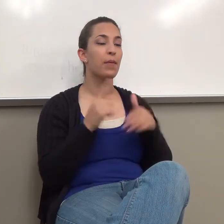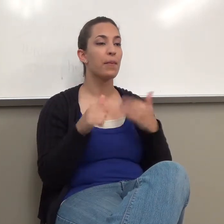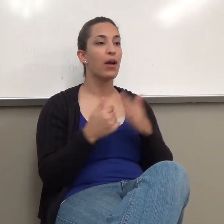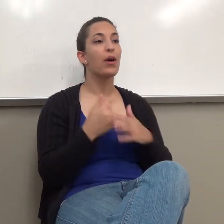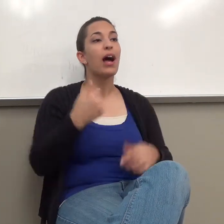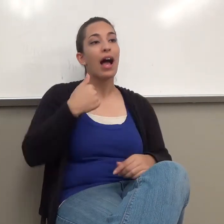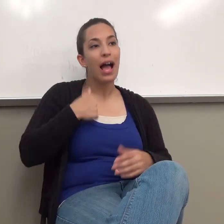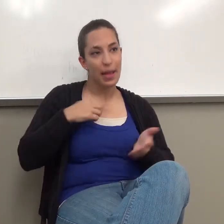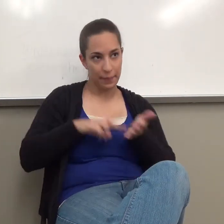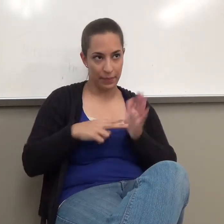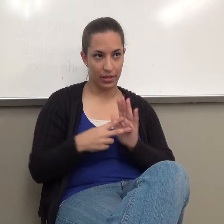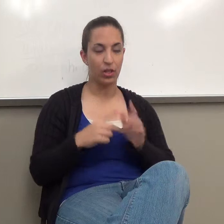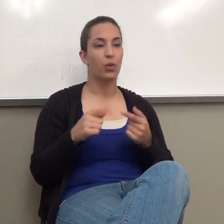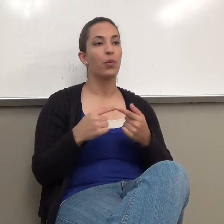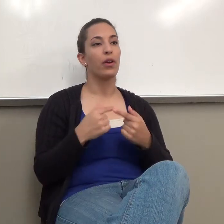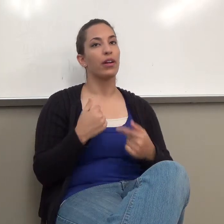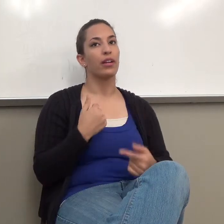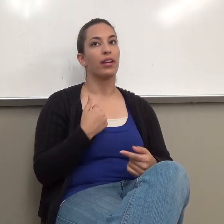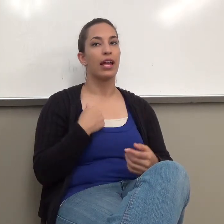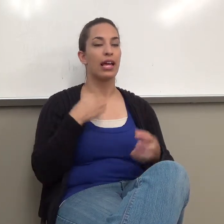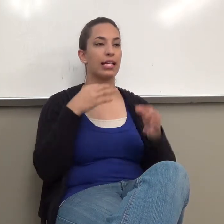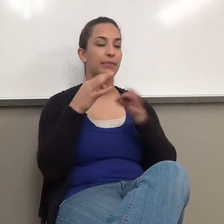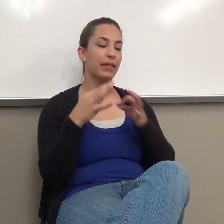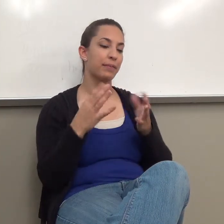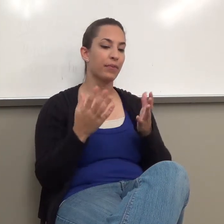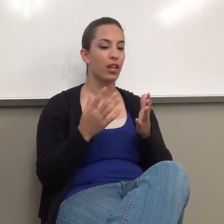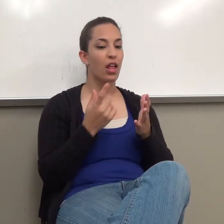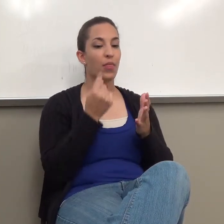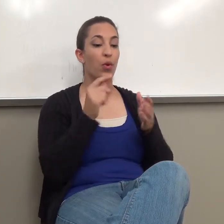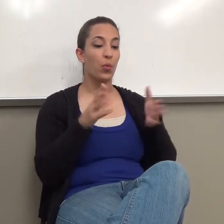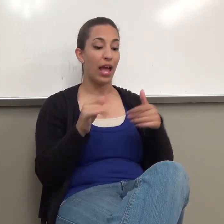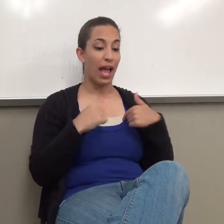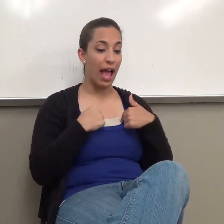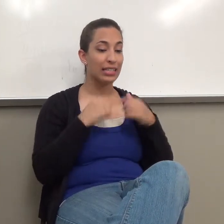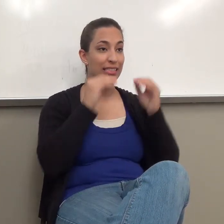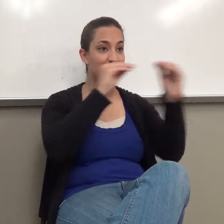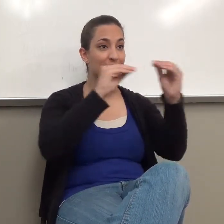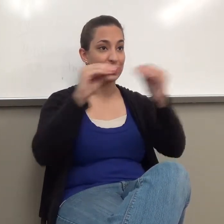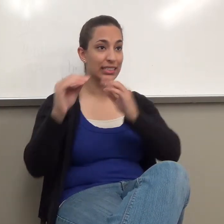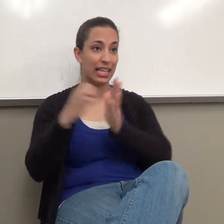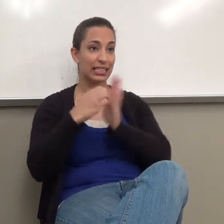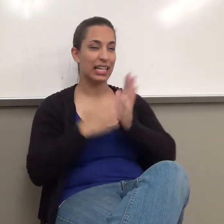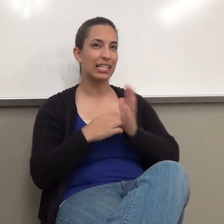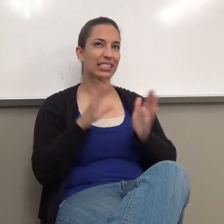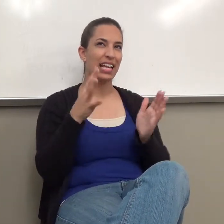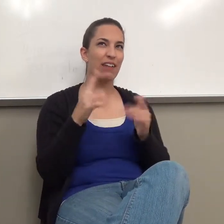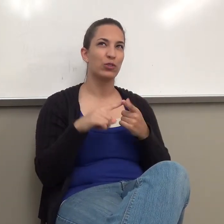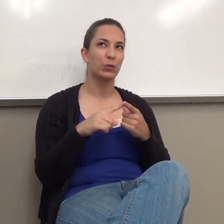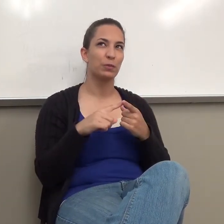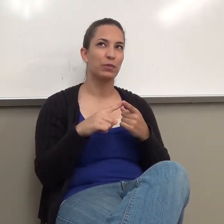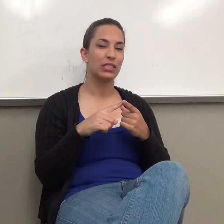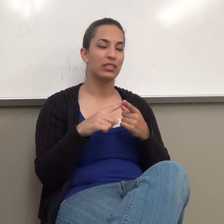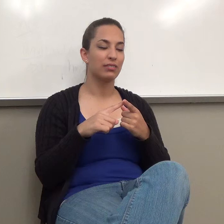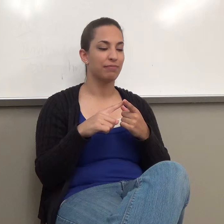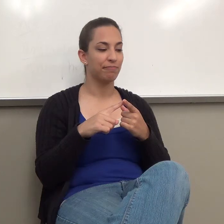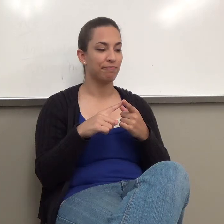I say that the way I teach essays is to kind of explode the